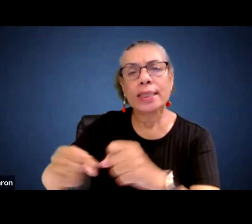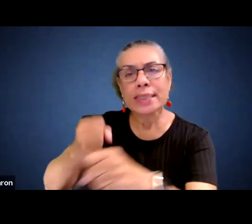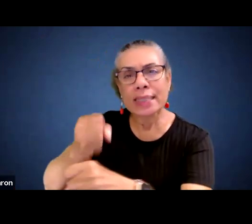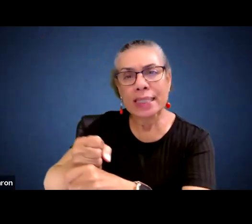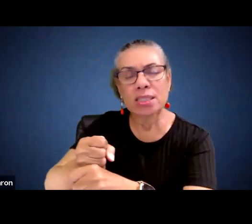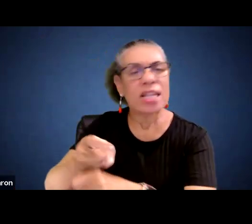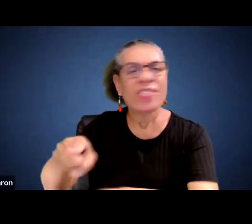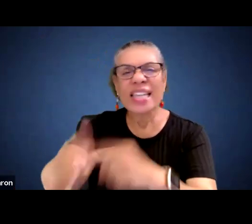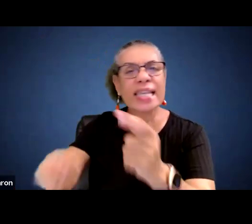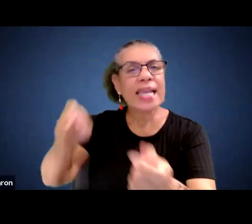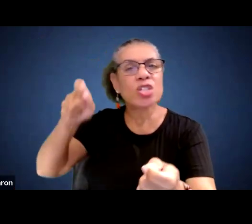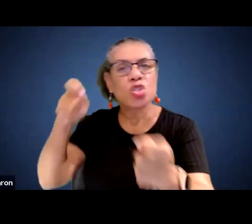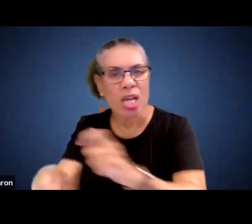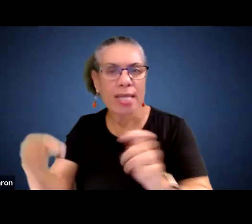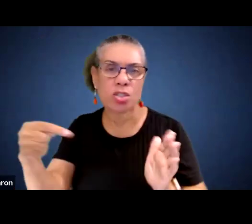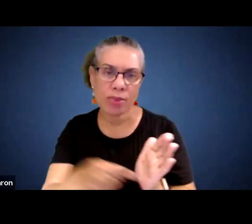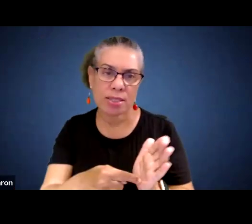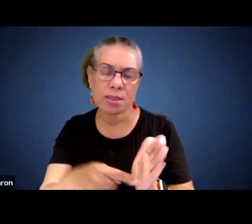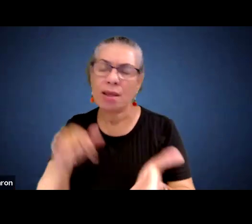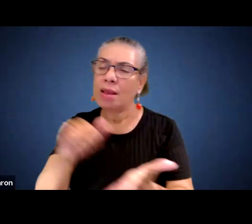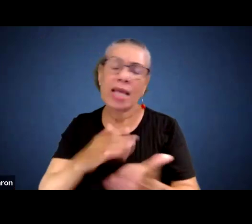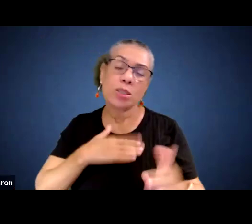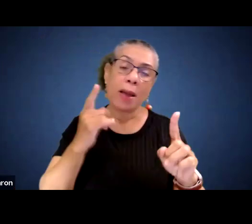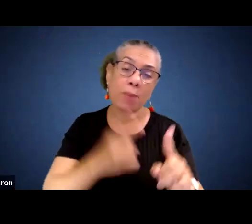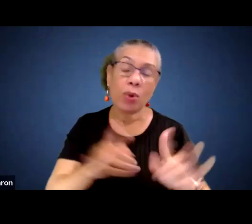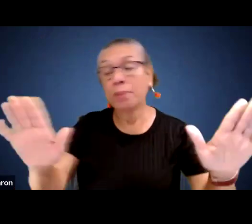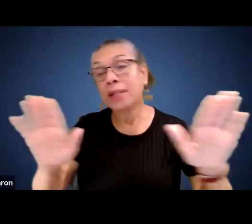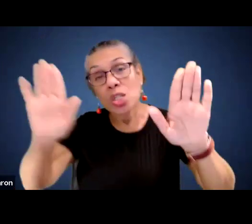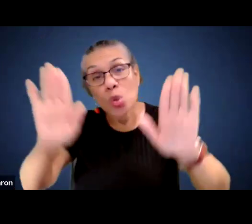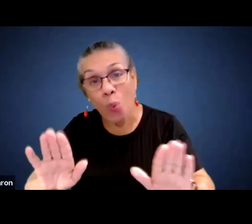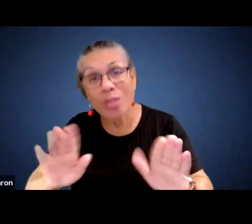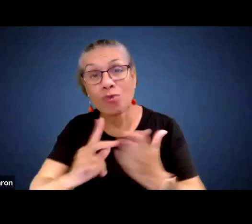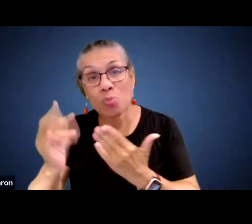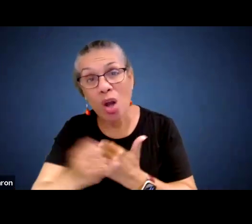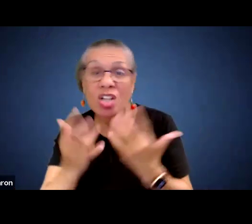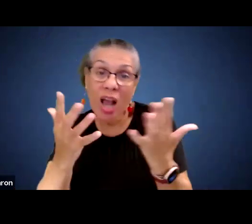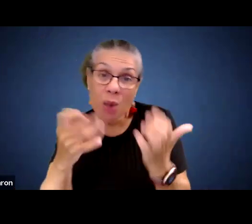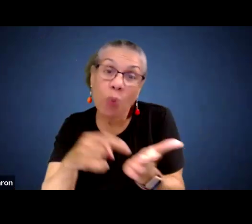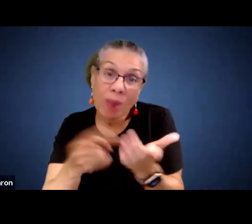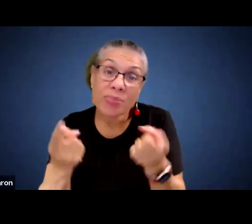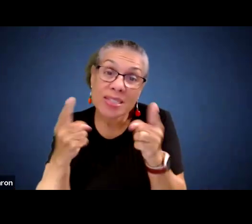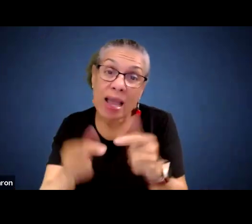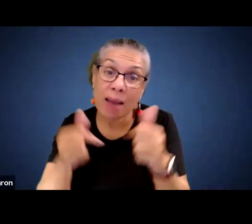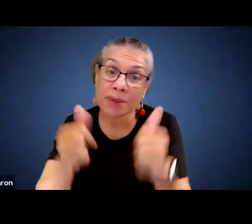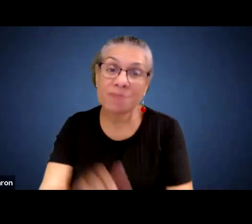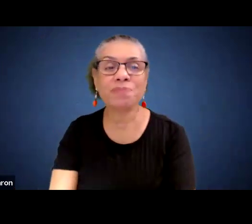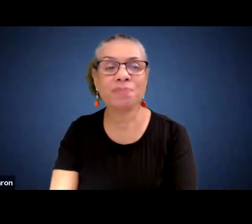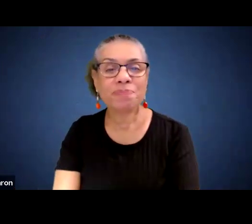can't. That's what I came to say. Anyway, it's a great project. I want it to happen. Thank you very